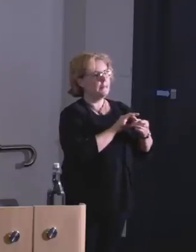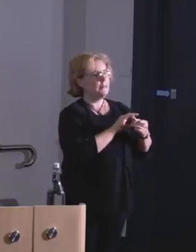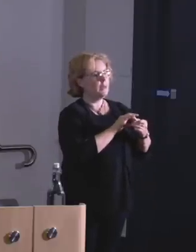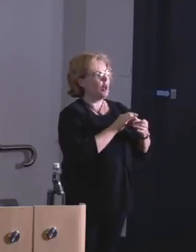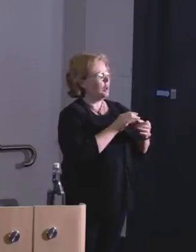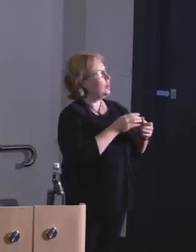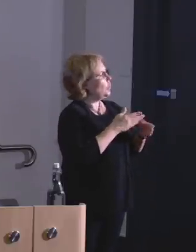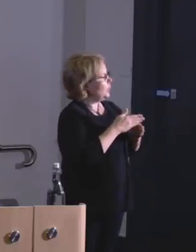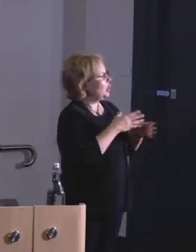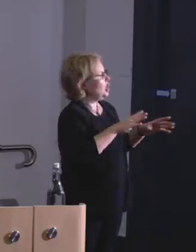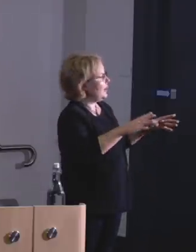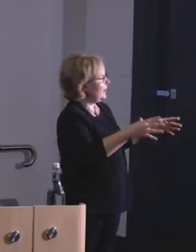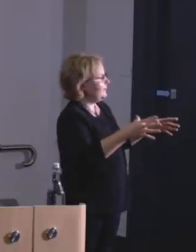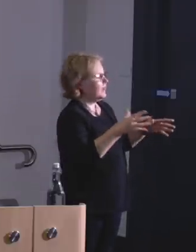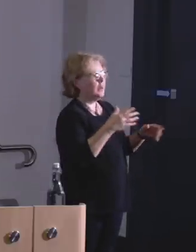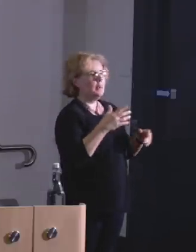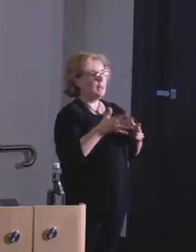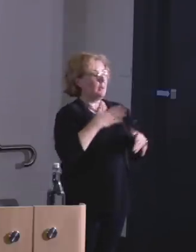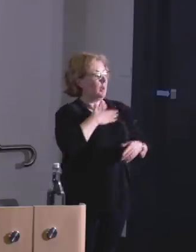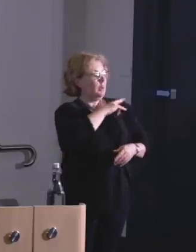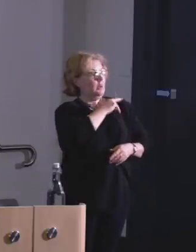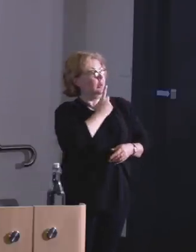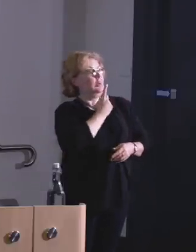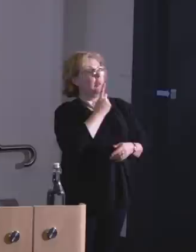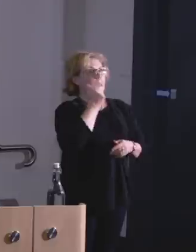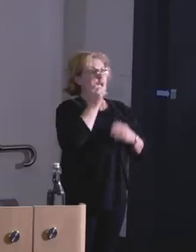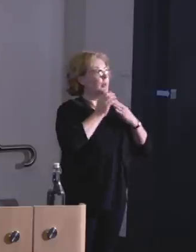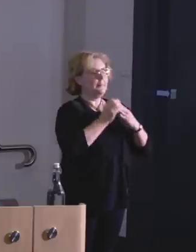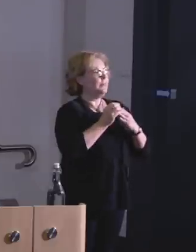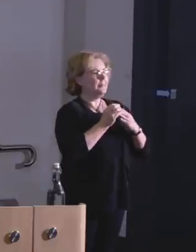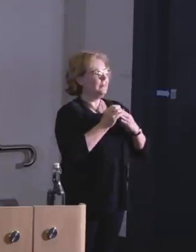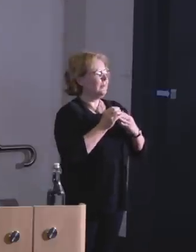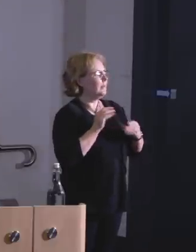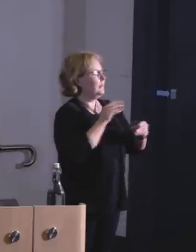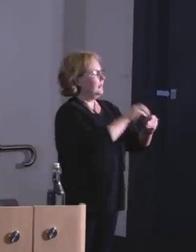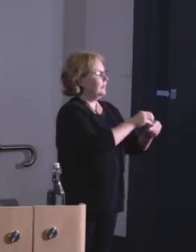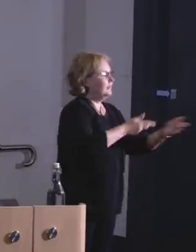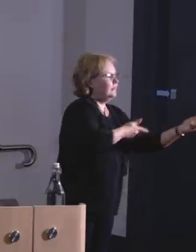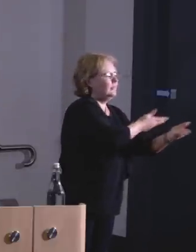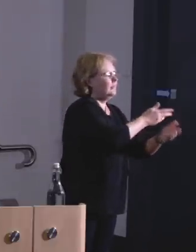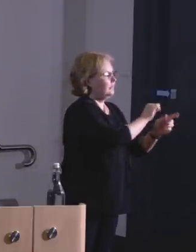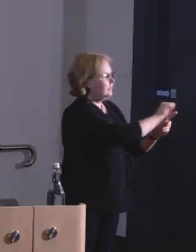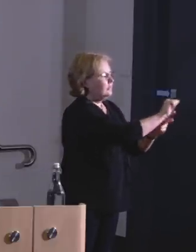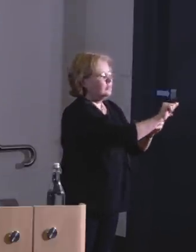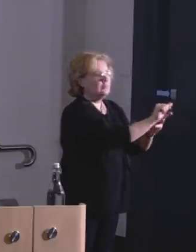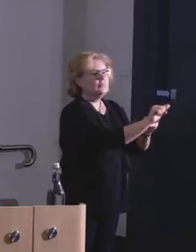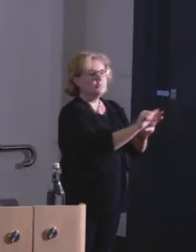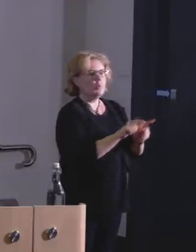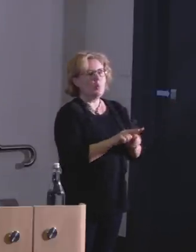collectively our leadership responsibility. Okay, how are we doing for time?